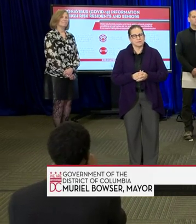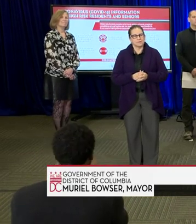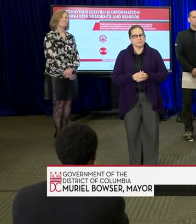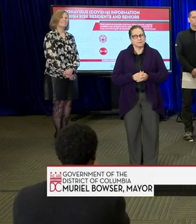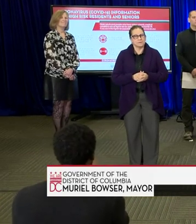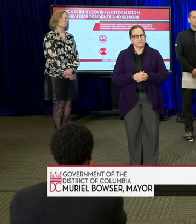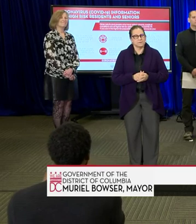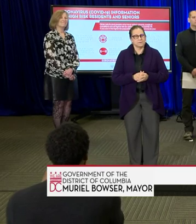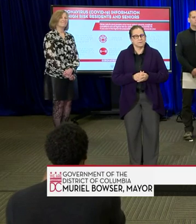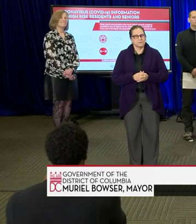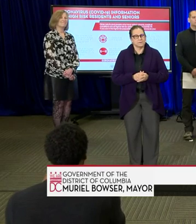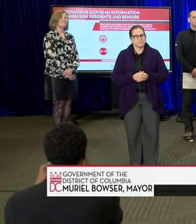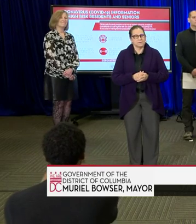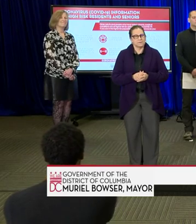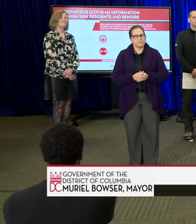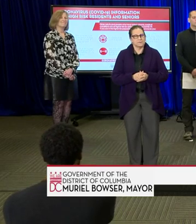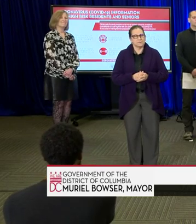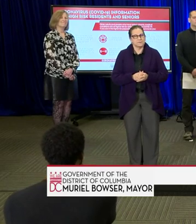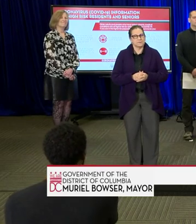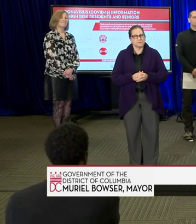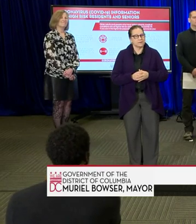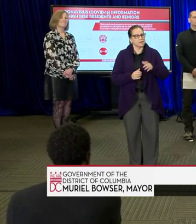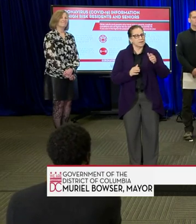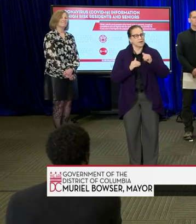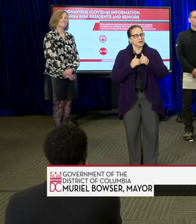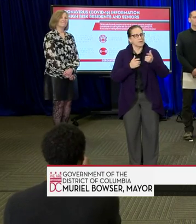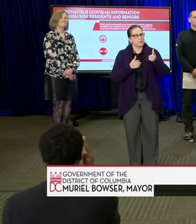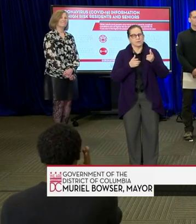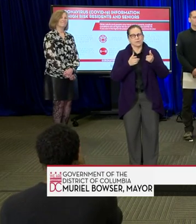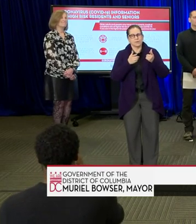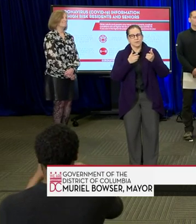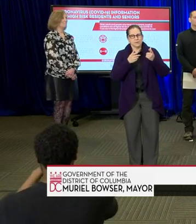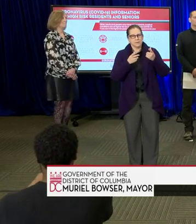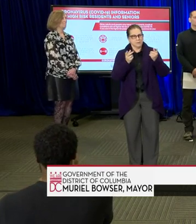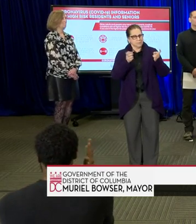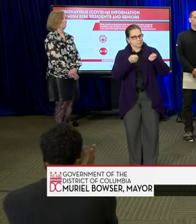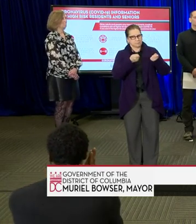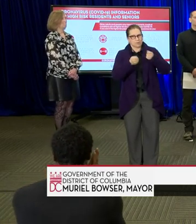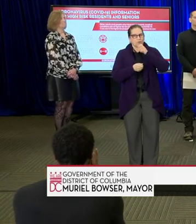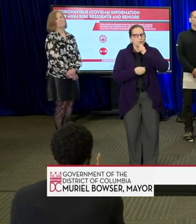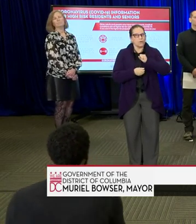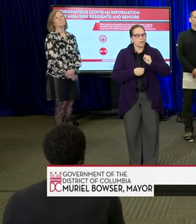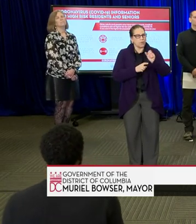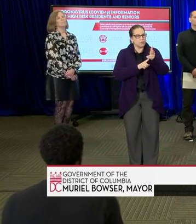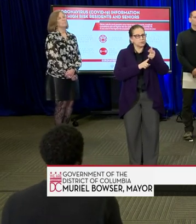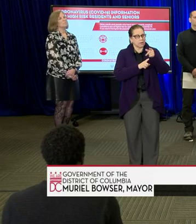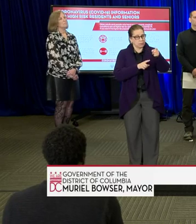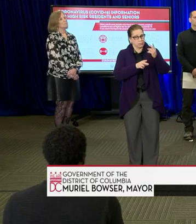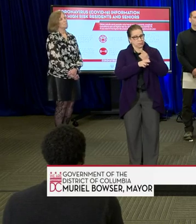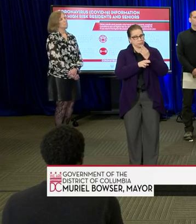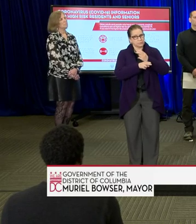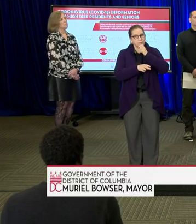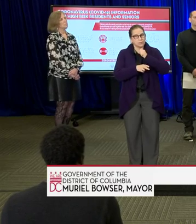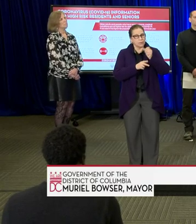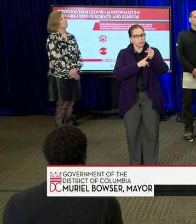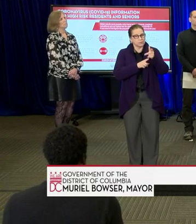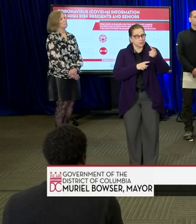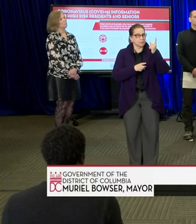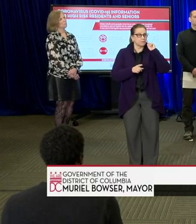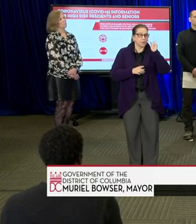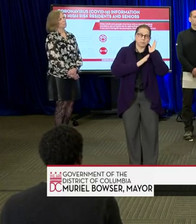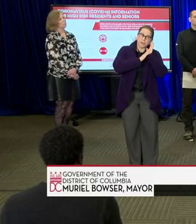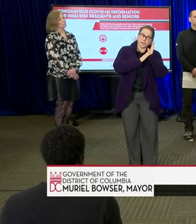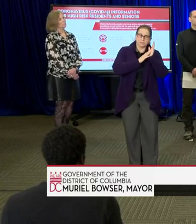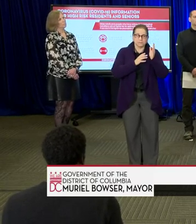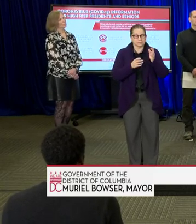at, and what's the need for beds and for space? Just kind of quantify it. Well, let me just